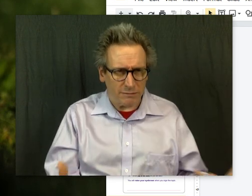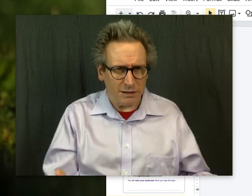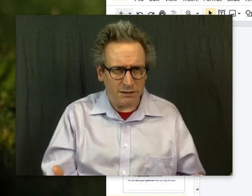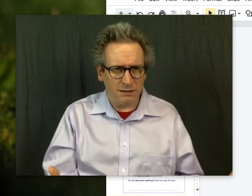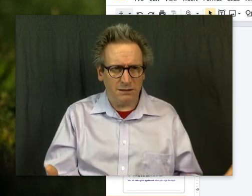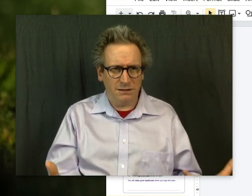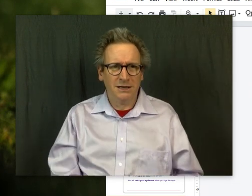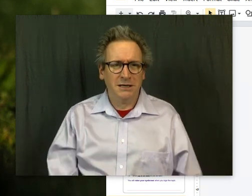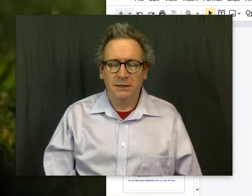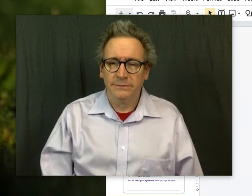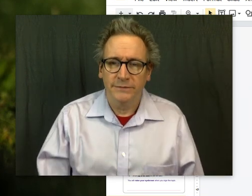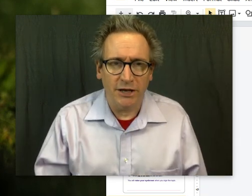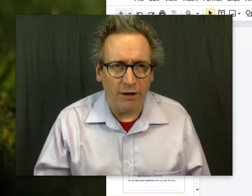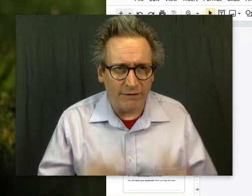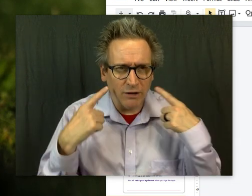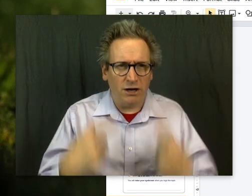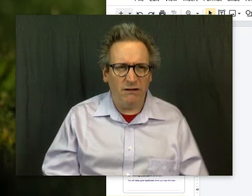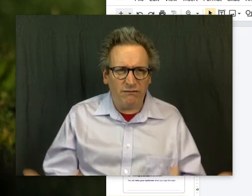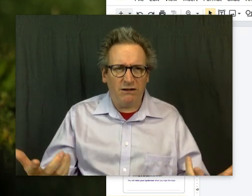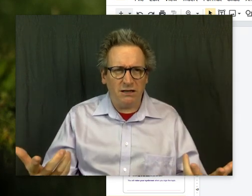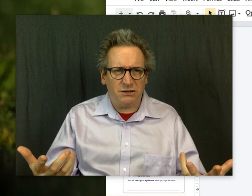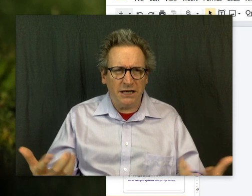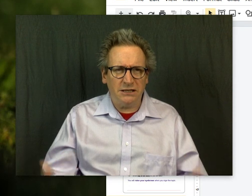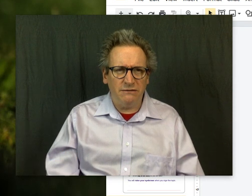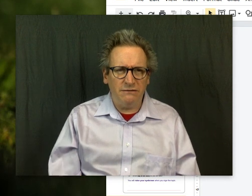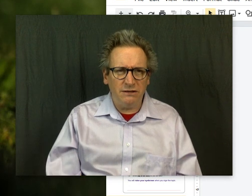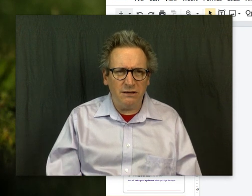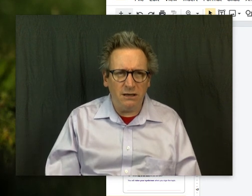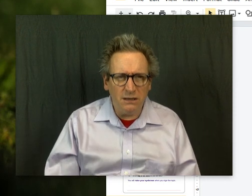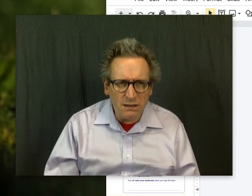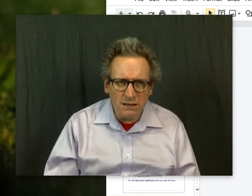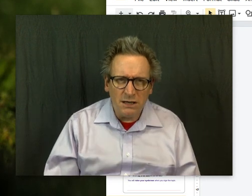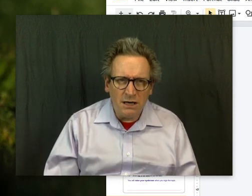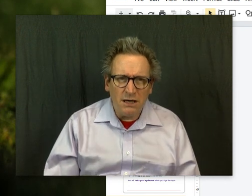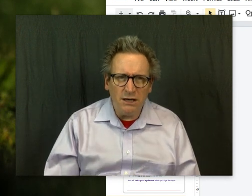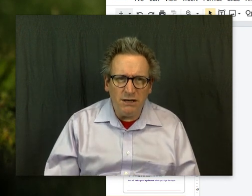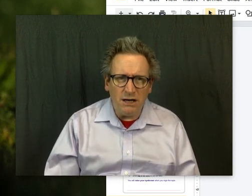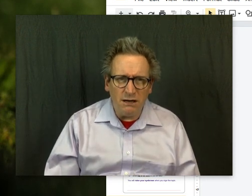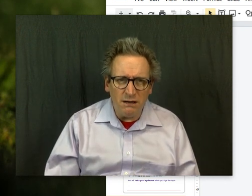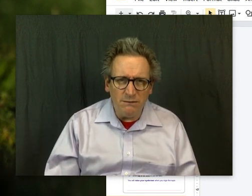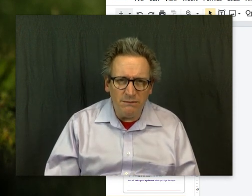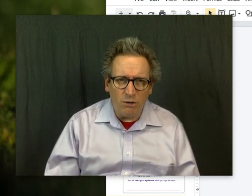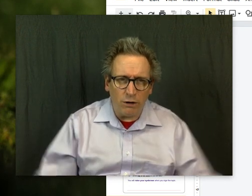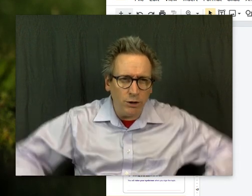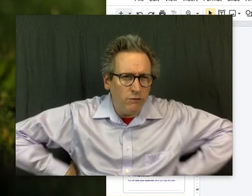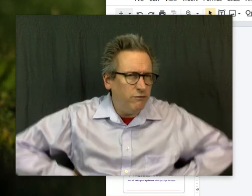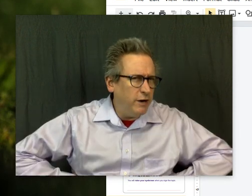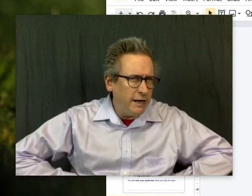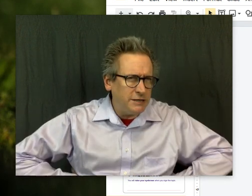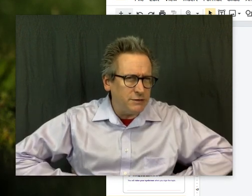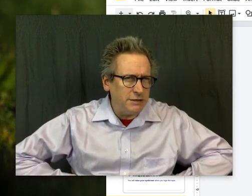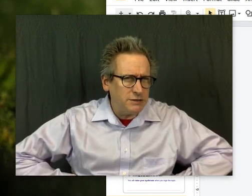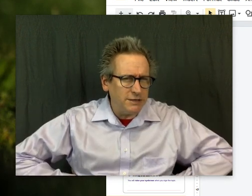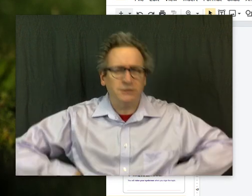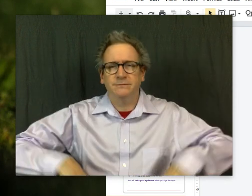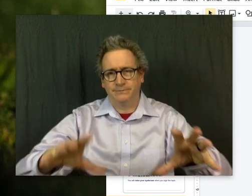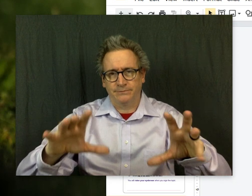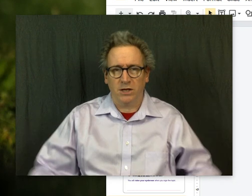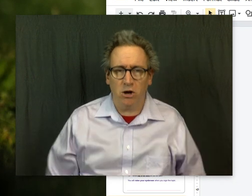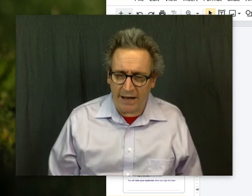And you'll have that look of consternation of, are you dumb? Or are you avoiding answering this